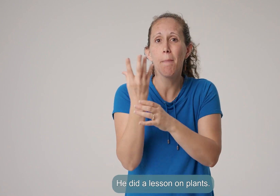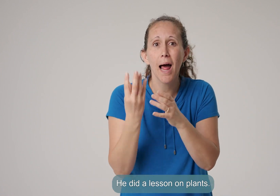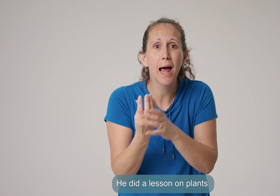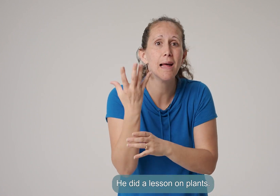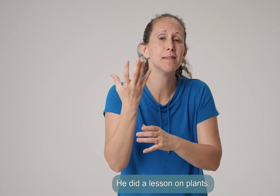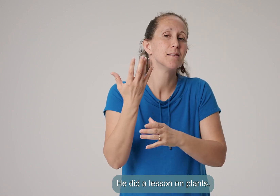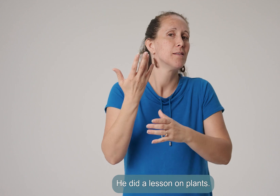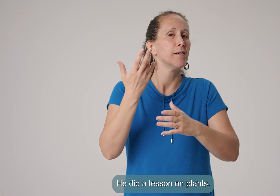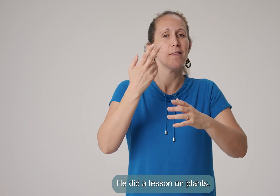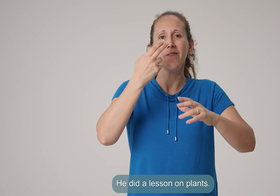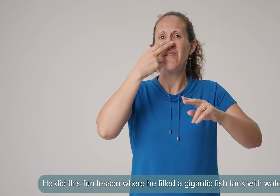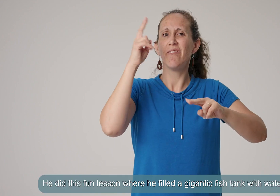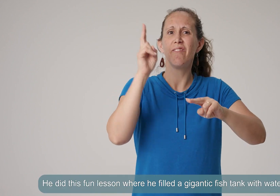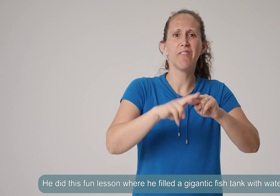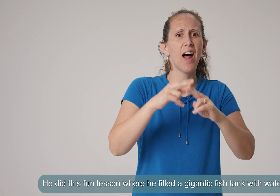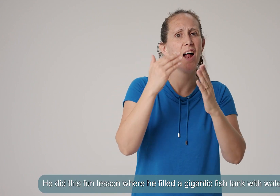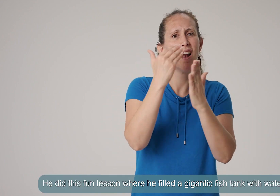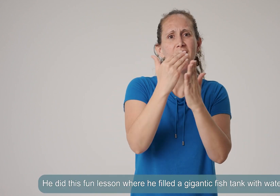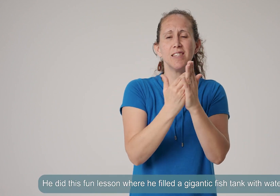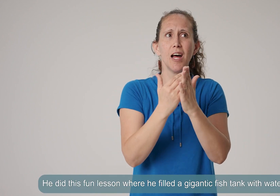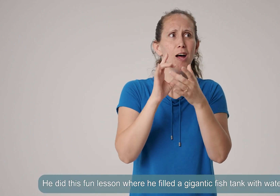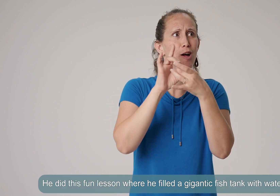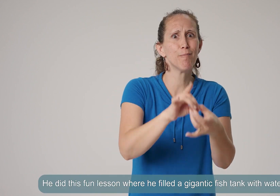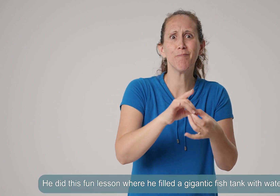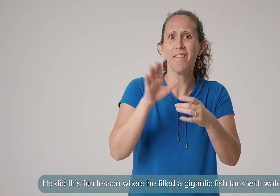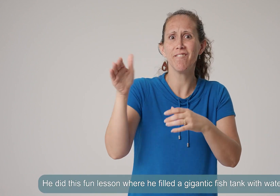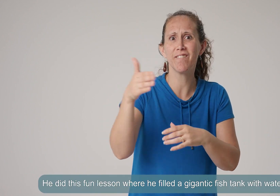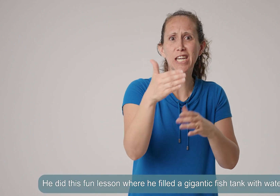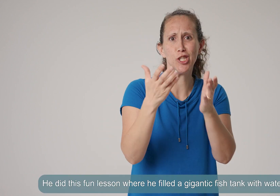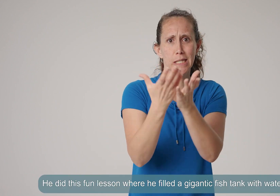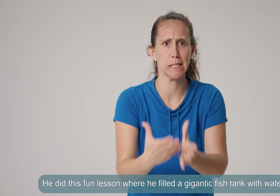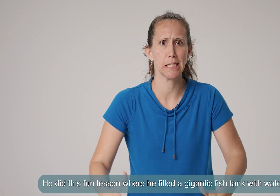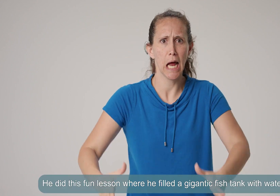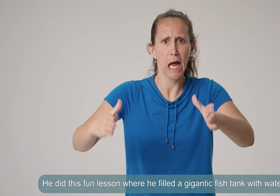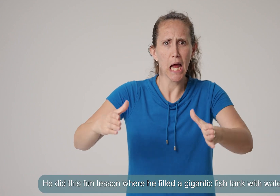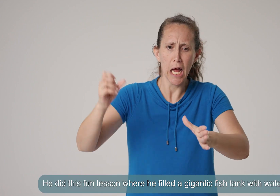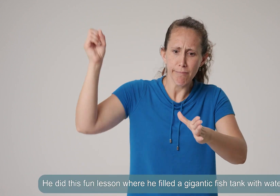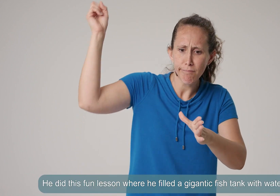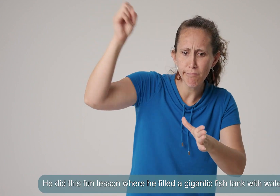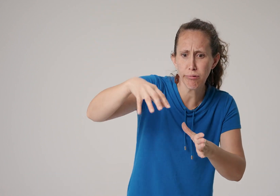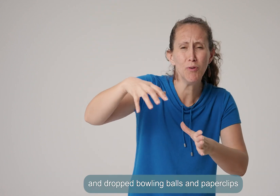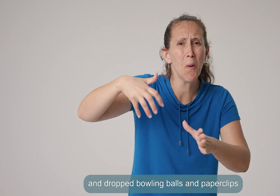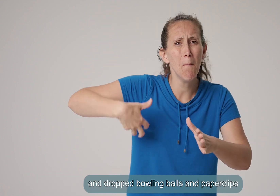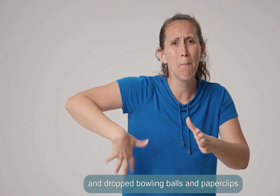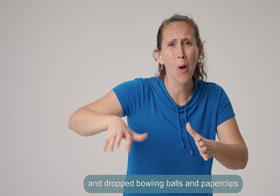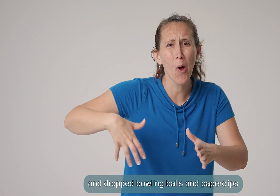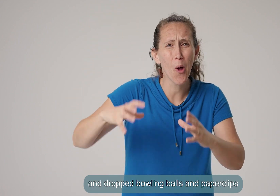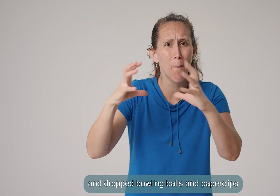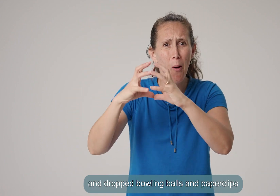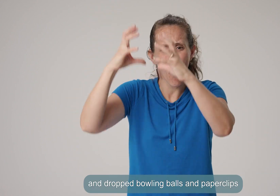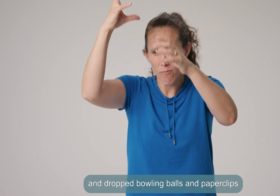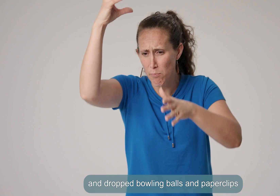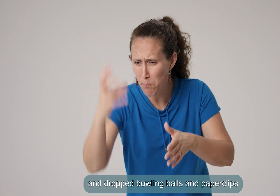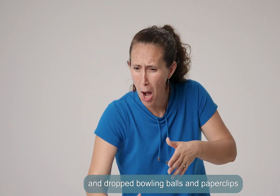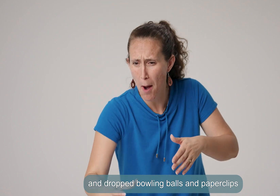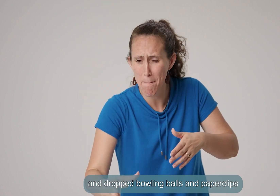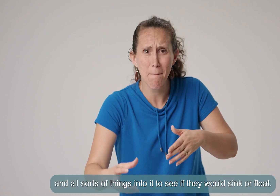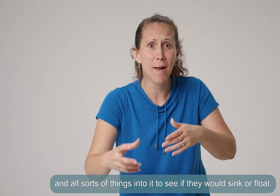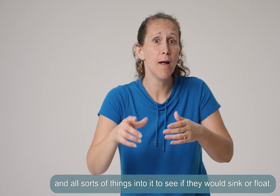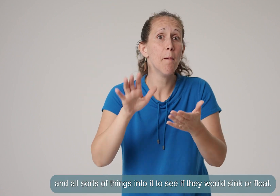lesson on plants, he did this fun lesson where he filled a gigantic fish tank with water and dropped bowling balls and paper clips and all